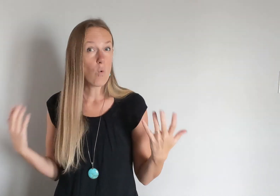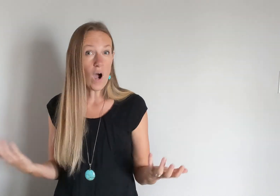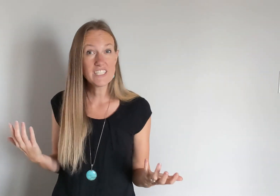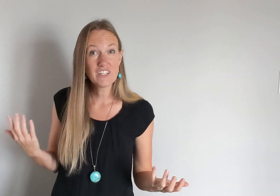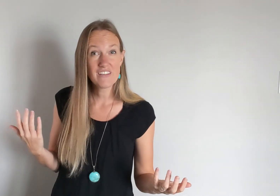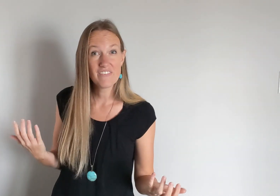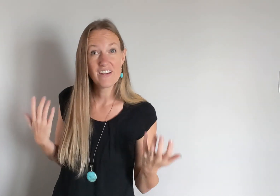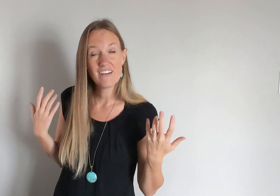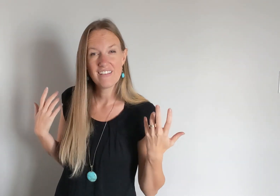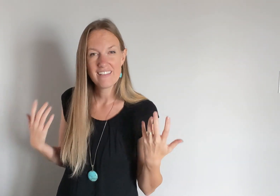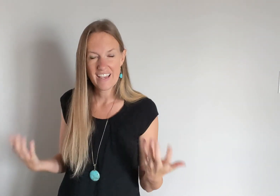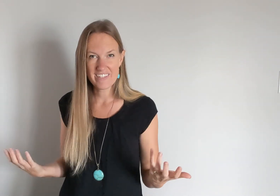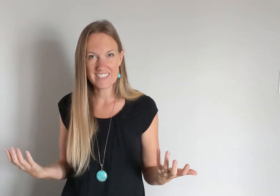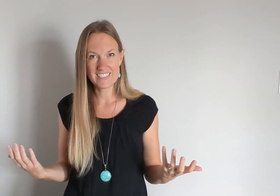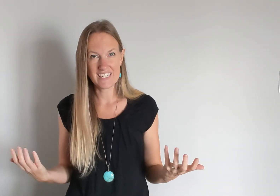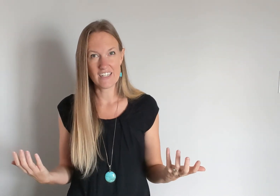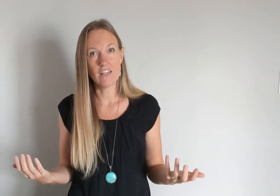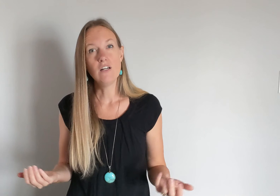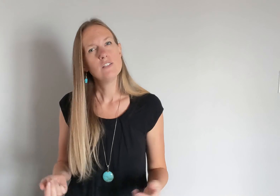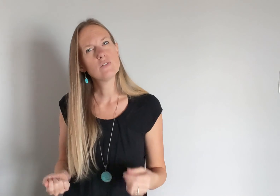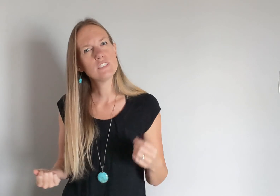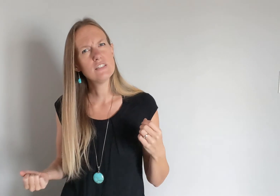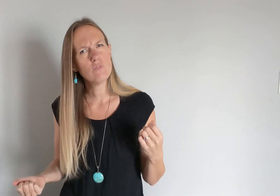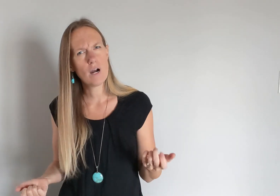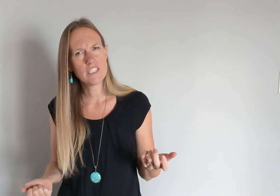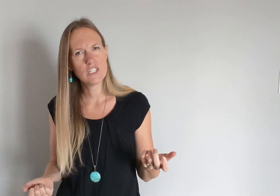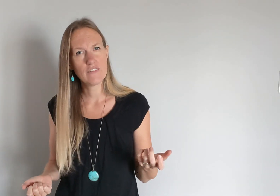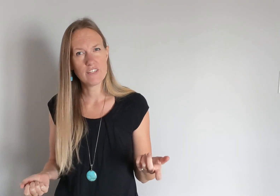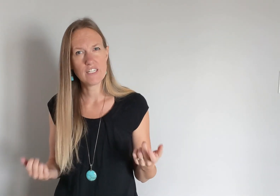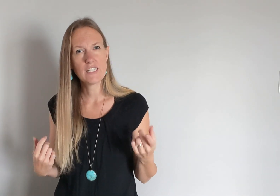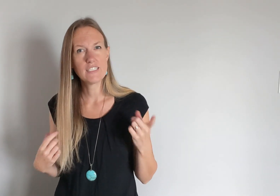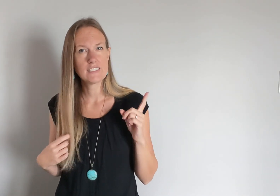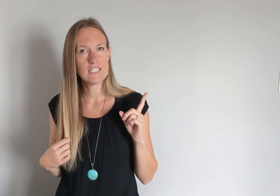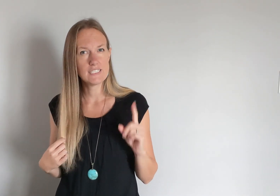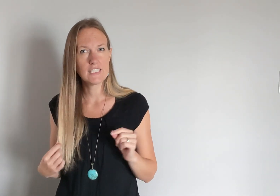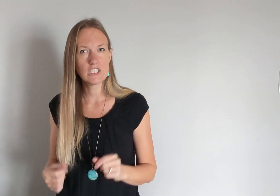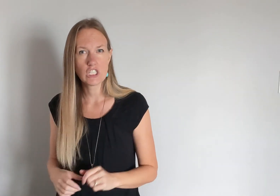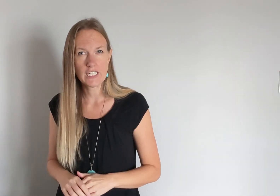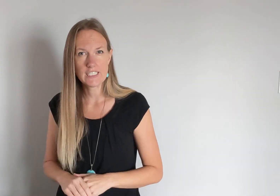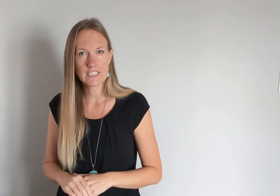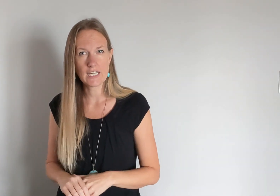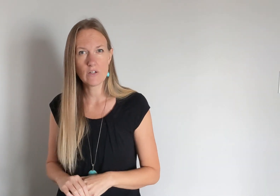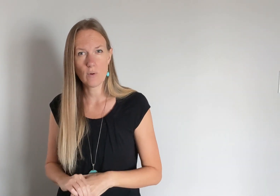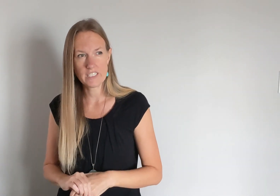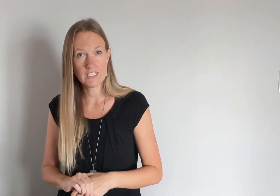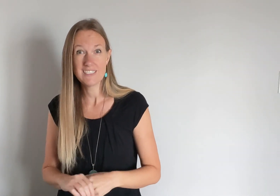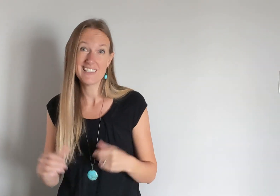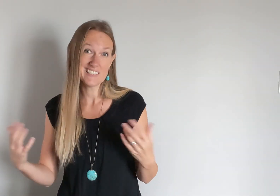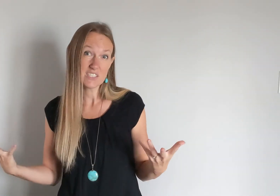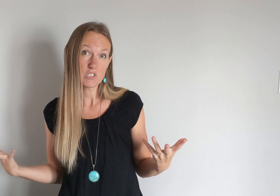Why should I fear? The evidence is here. So instead of why should I fear, because it is a little tricky to sign questions, and this is a